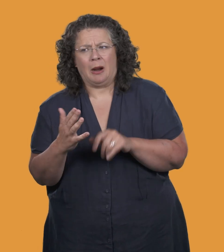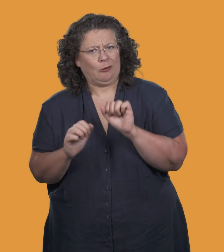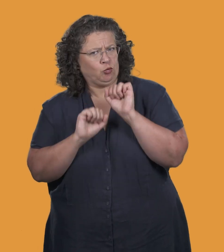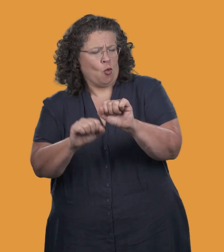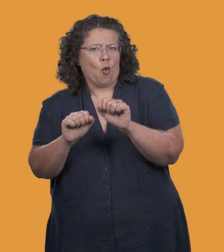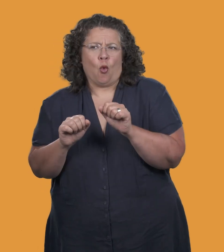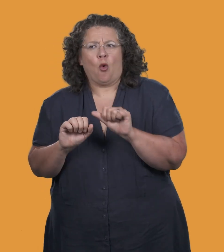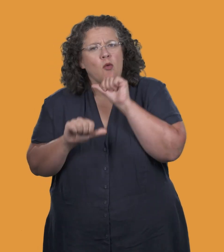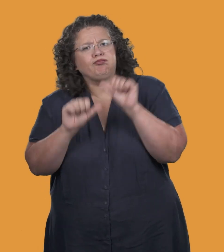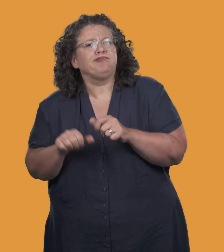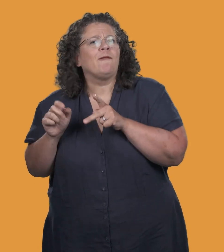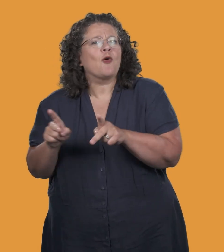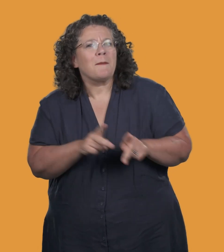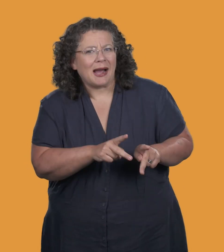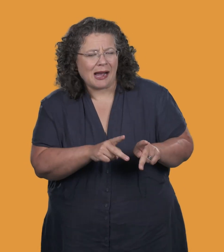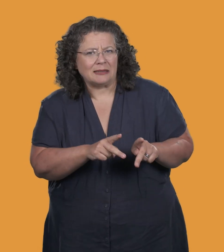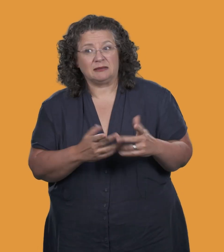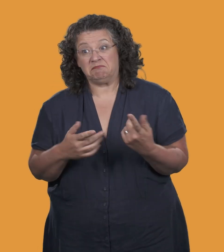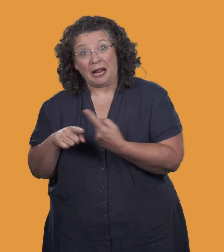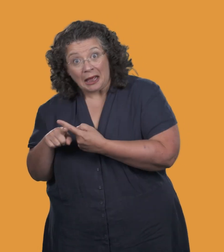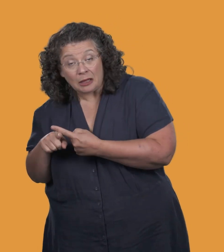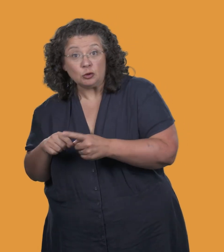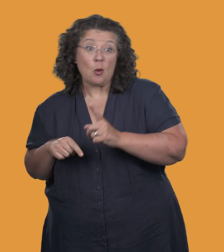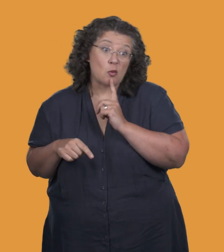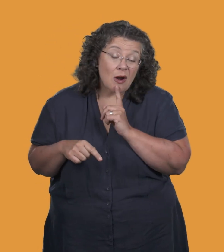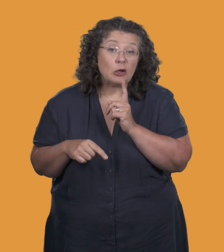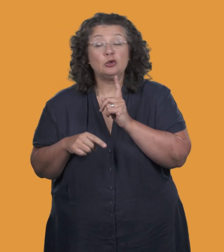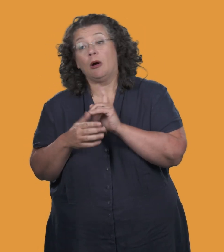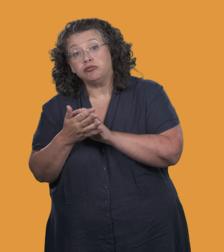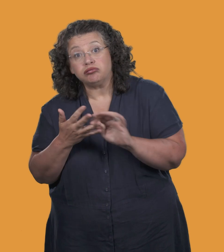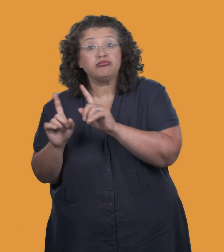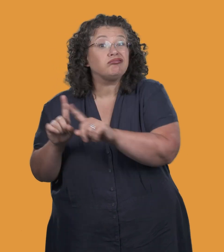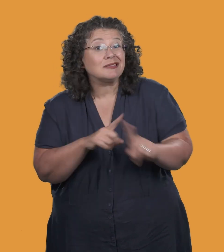electedofficefund@disabilitywales.org for an application form in your preferred format.